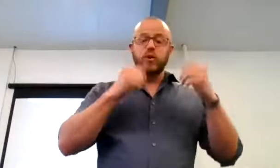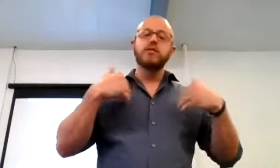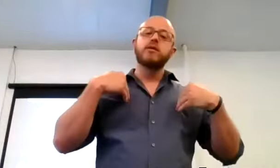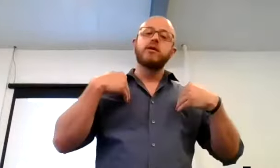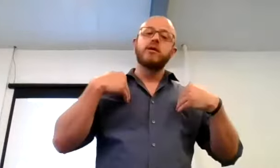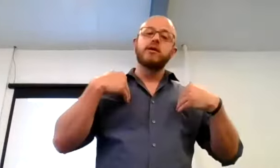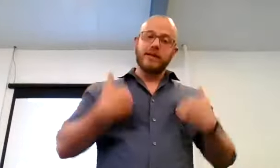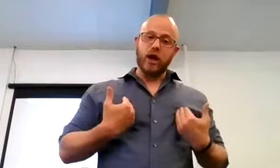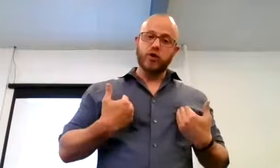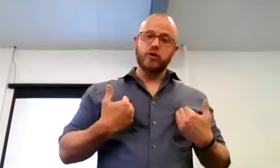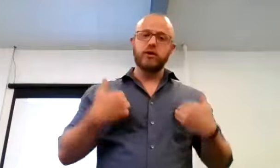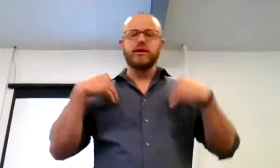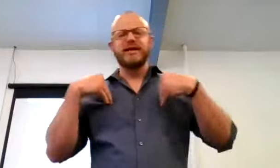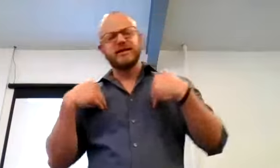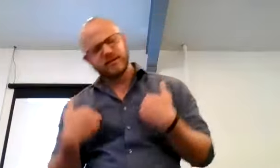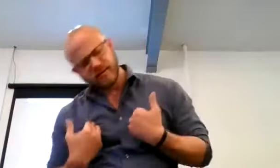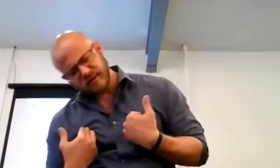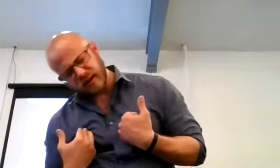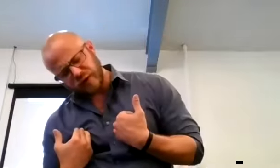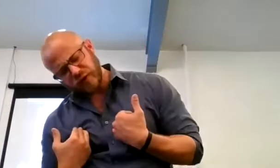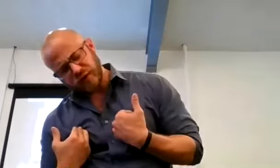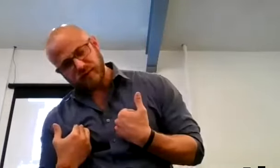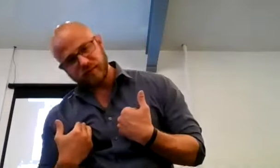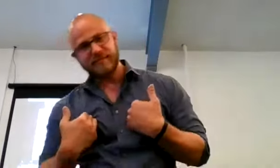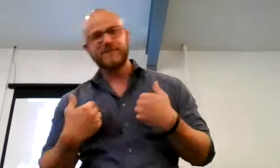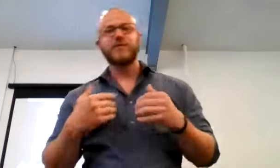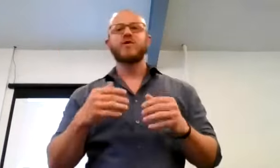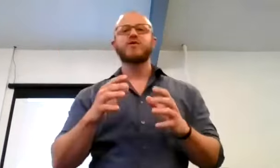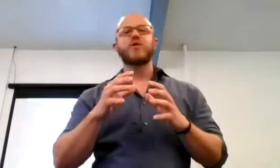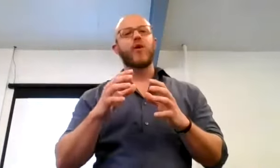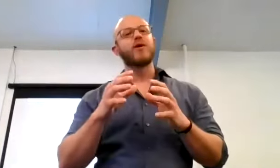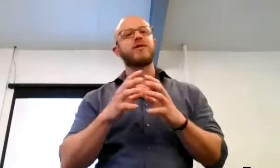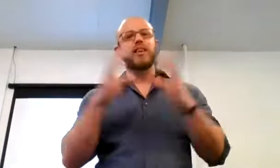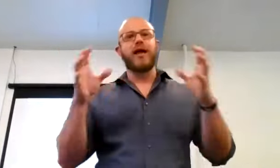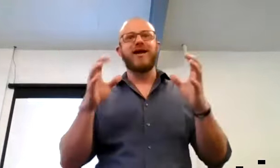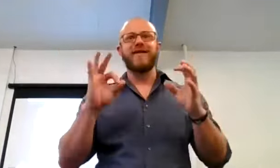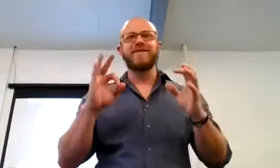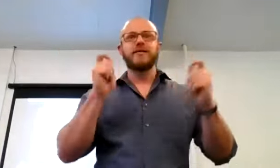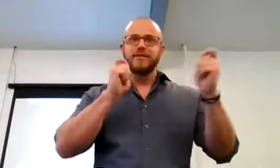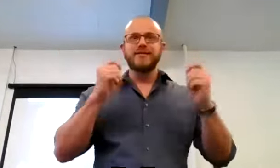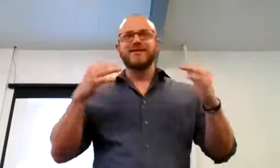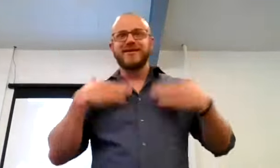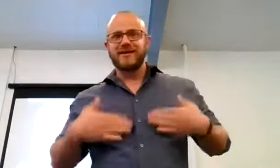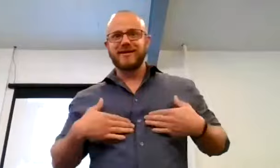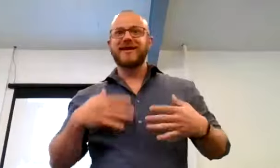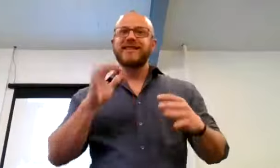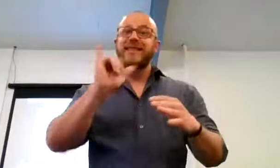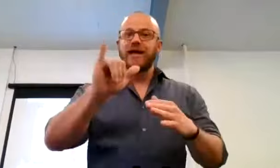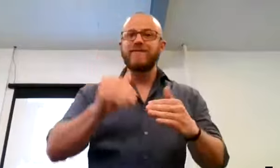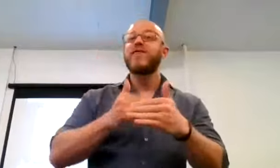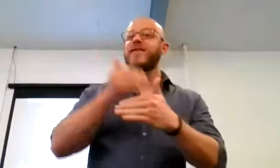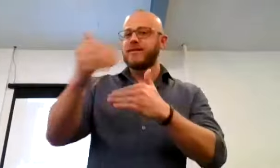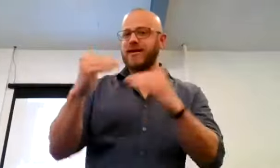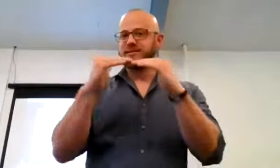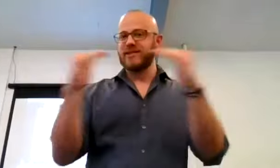an extreme. You see tired, facial expression, and exhausted, the difference. You have the facial expressions and the body